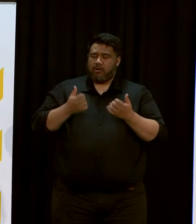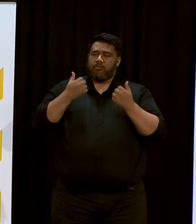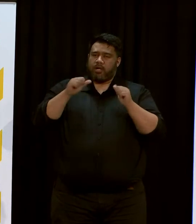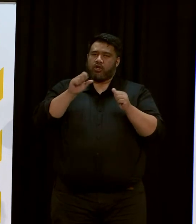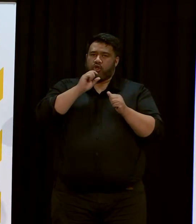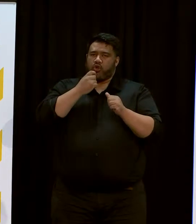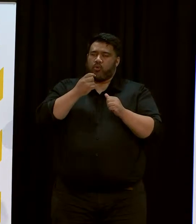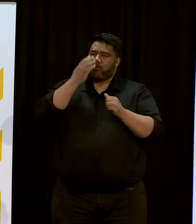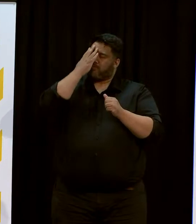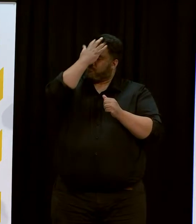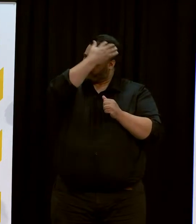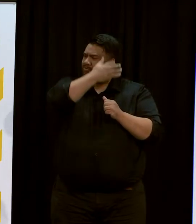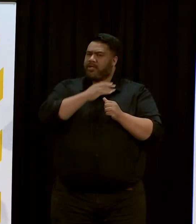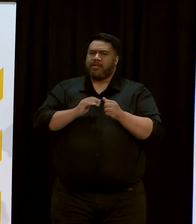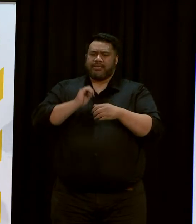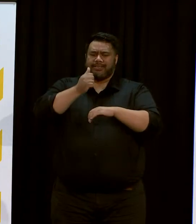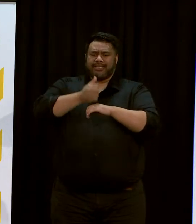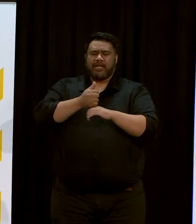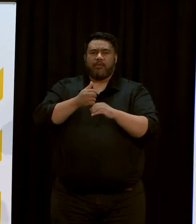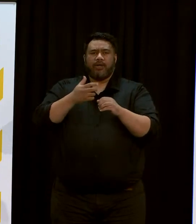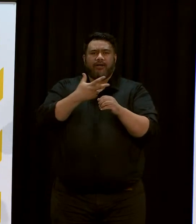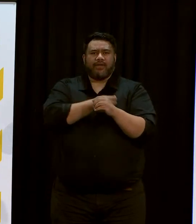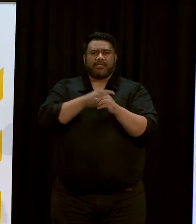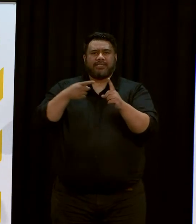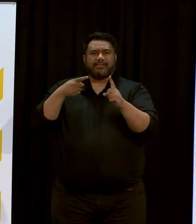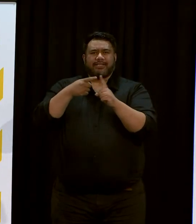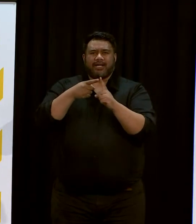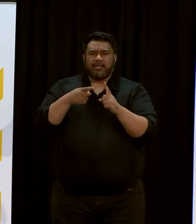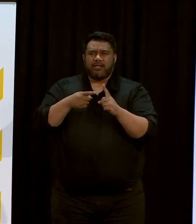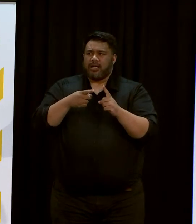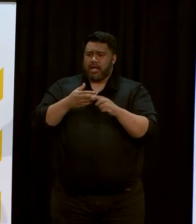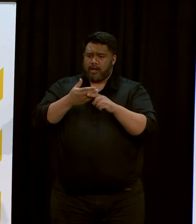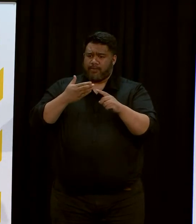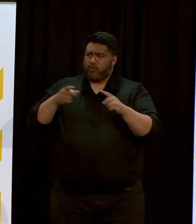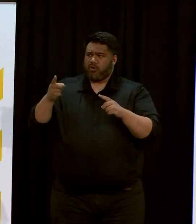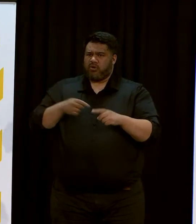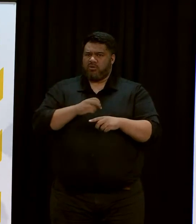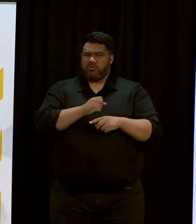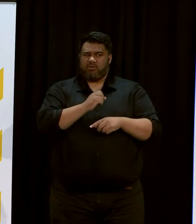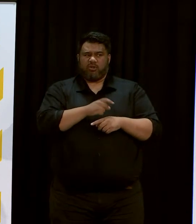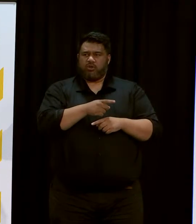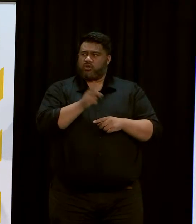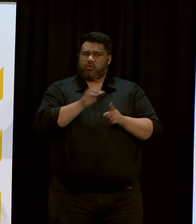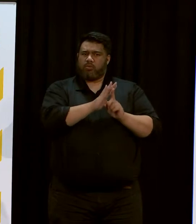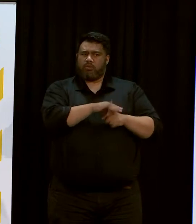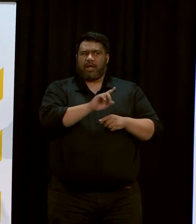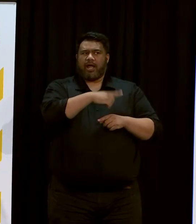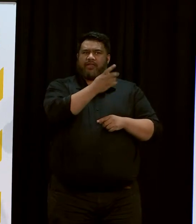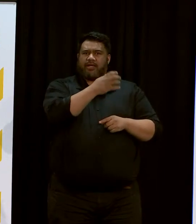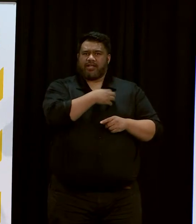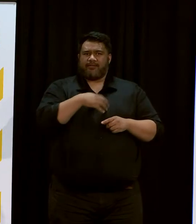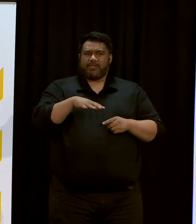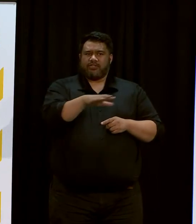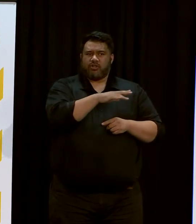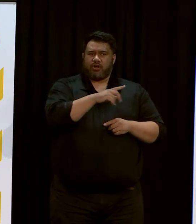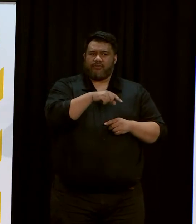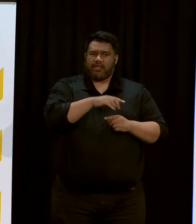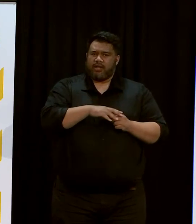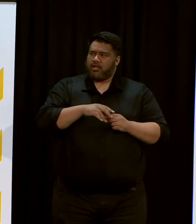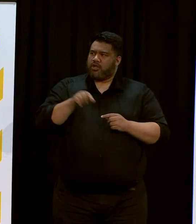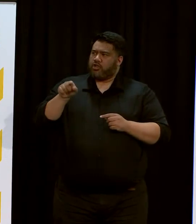has ridiculed opponents who have set vaccine targets, saying that there shouldn't be vaccine targets. I don't think I ridicule anyone. Okay. This government's